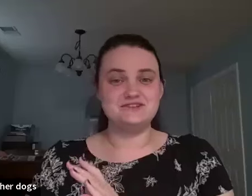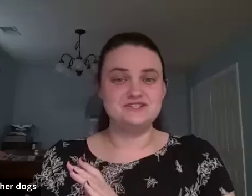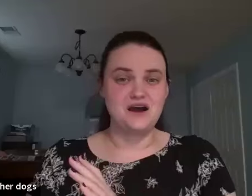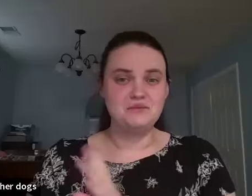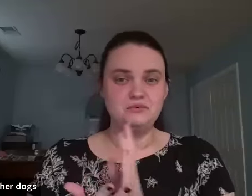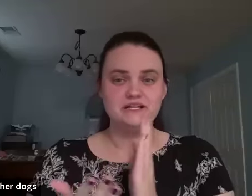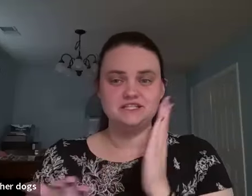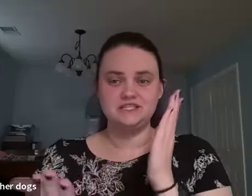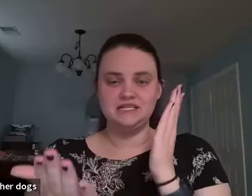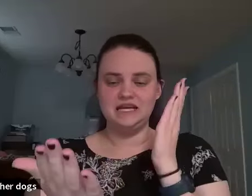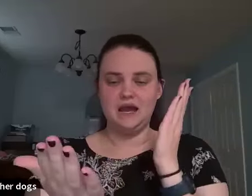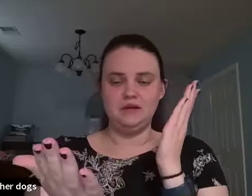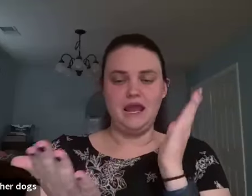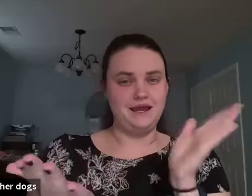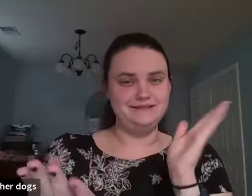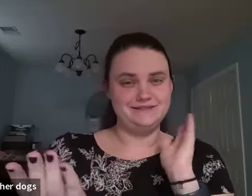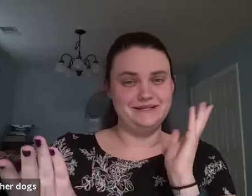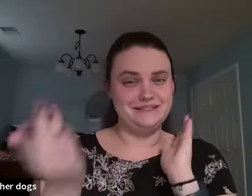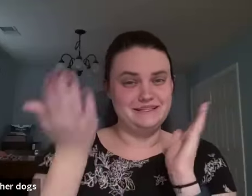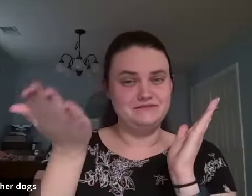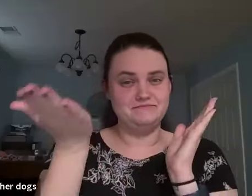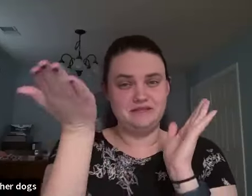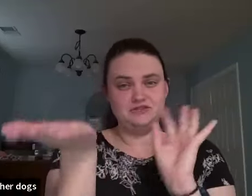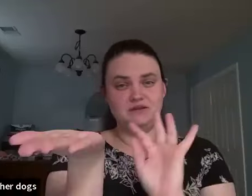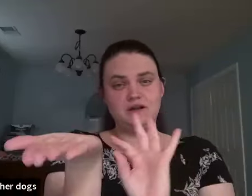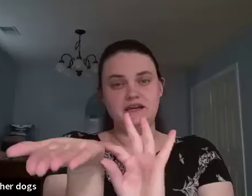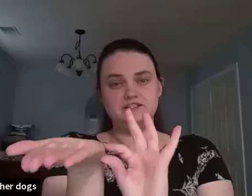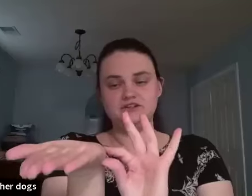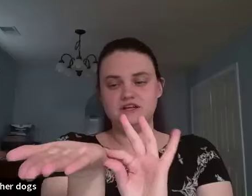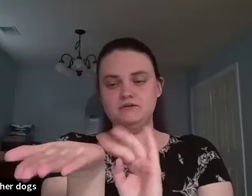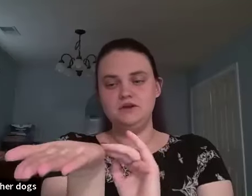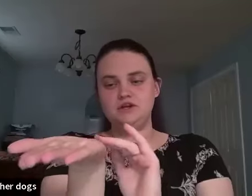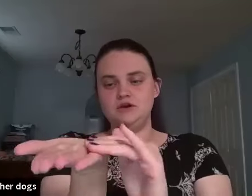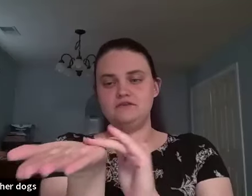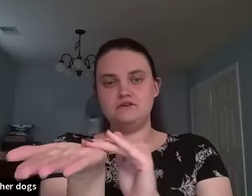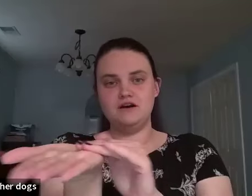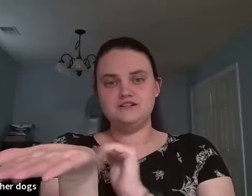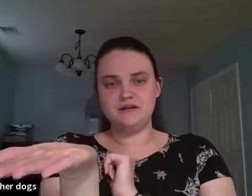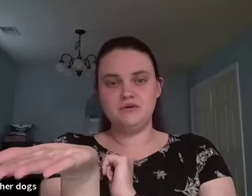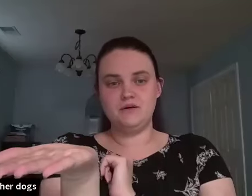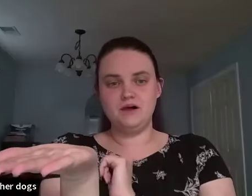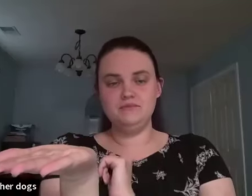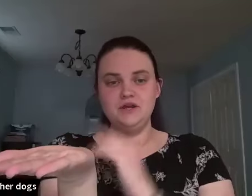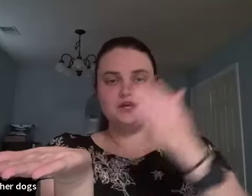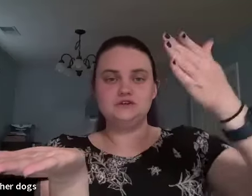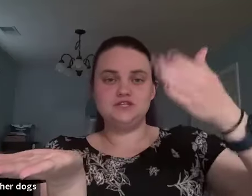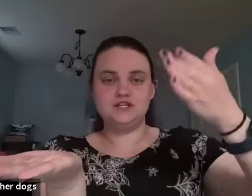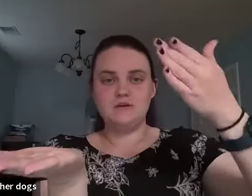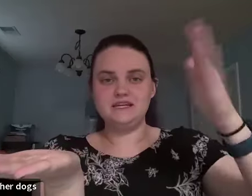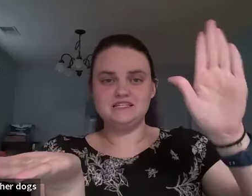for stop, which I'm gonna add just because it is a interesting one and it's good to know. You have your non-dominant palm up. Your dominant is